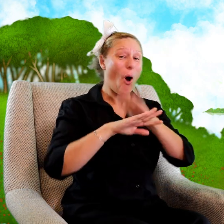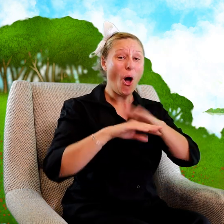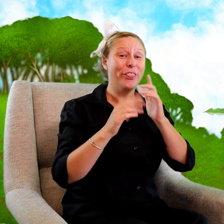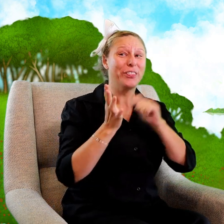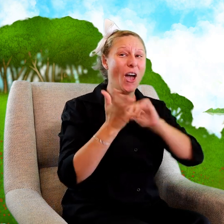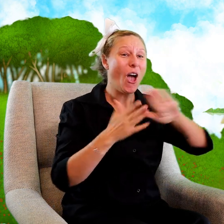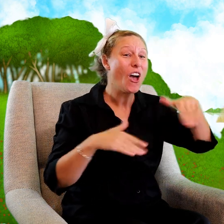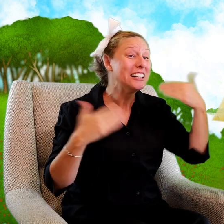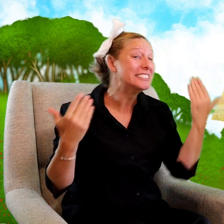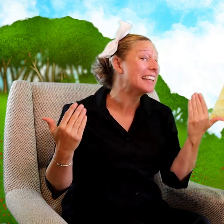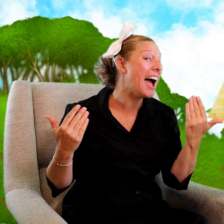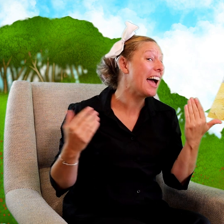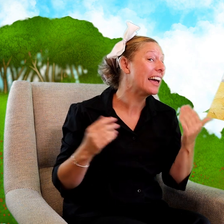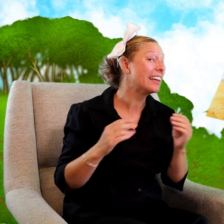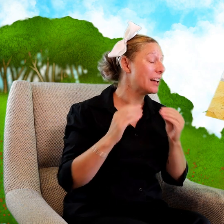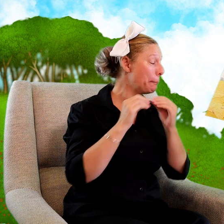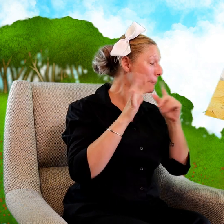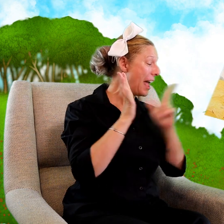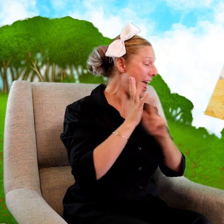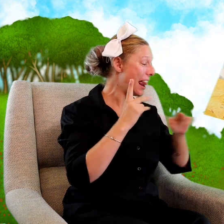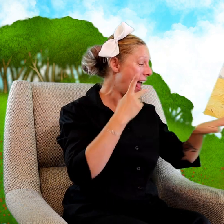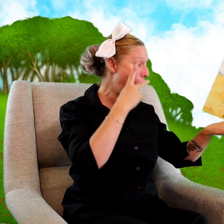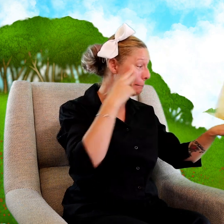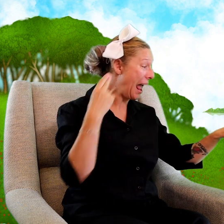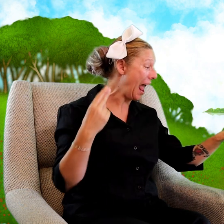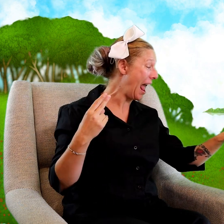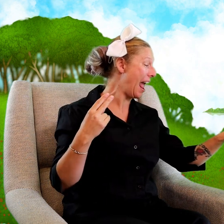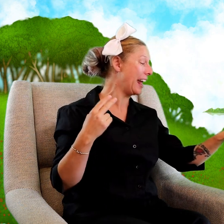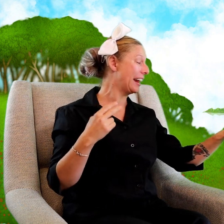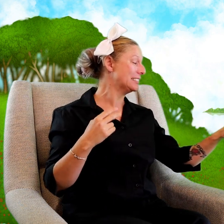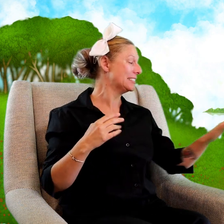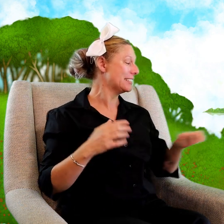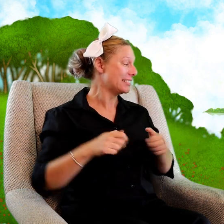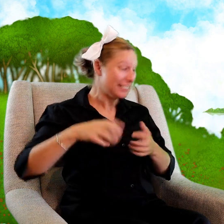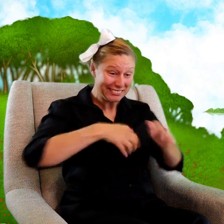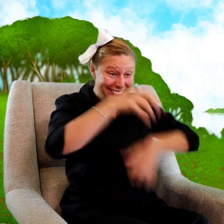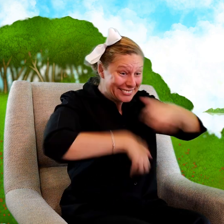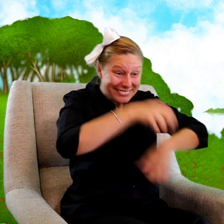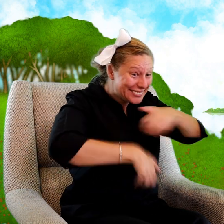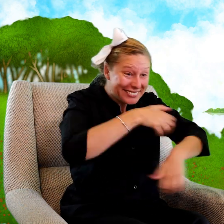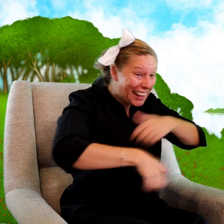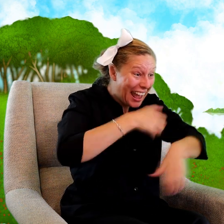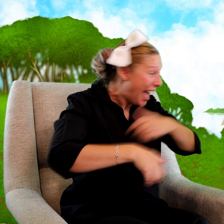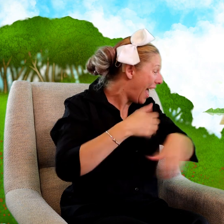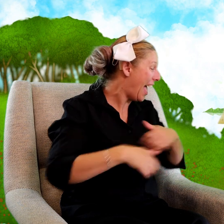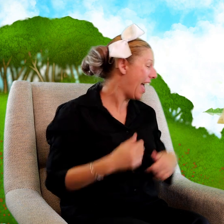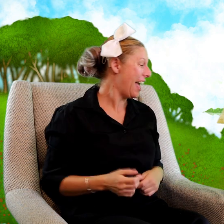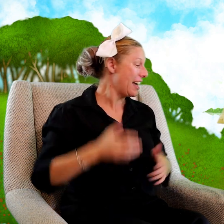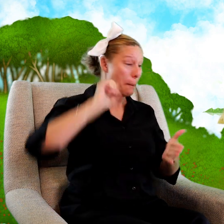On Thursday, Ben and Bandit fearlessly dug to the